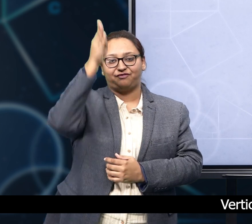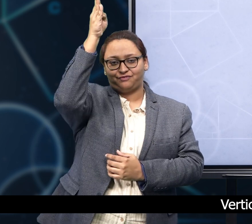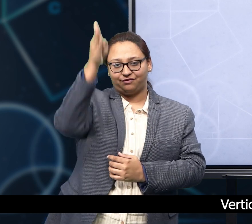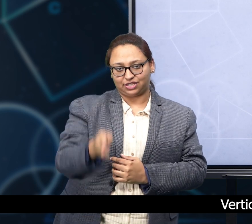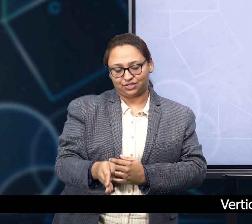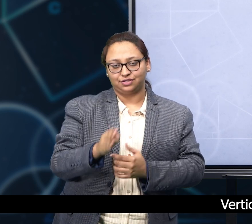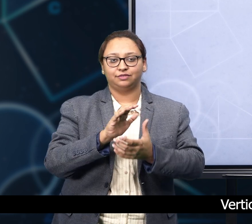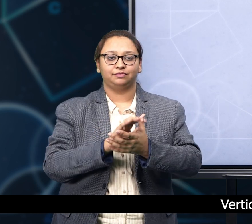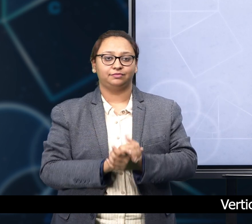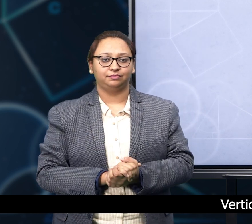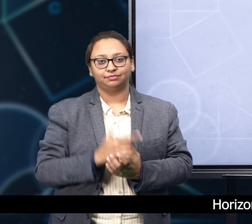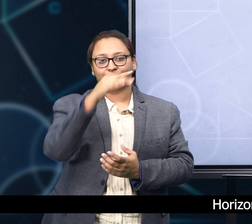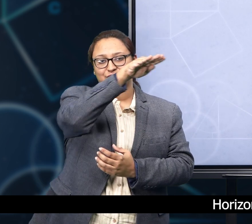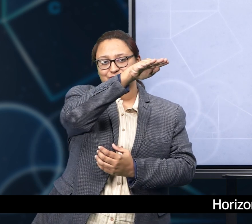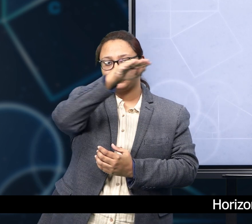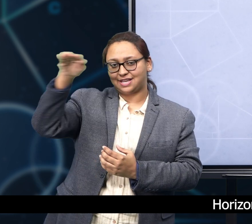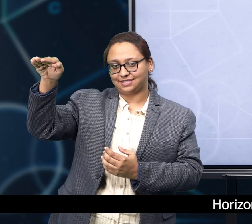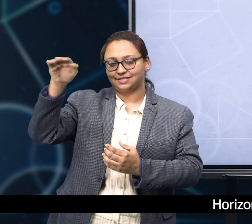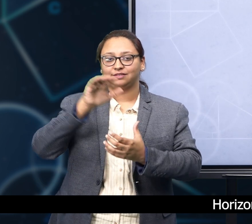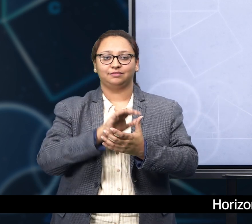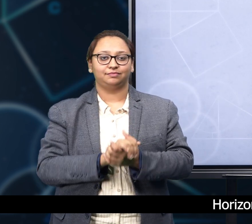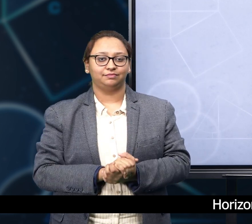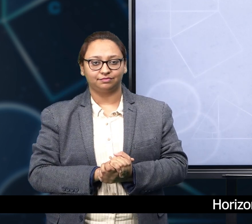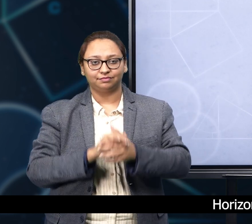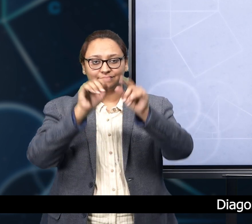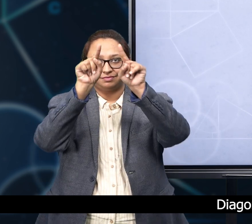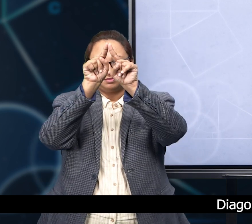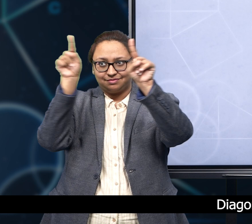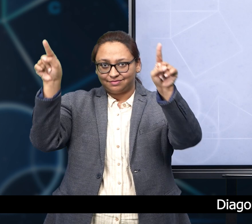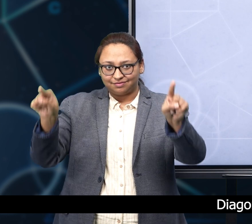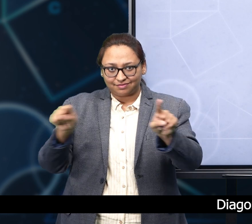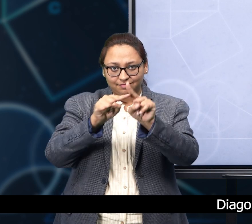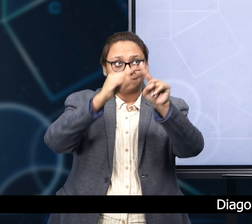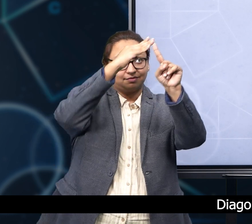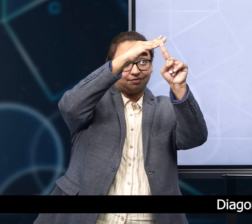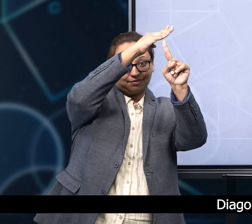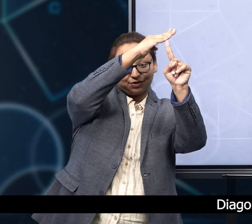vertical symmetry, horizontal symmetry, diagonal symmetry.